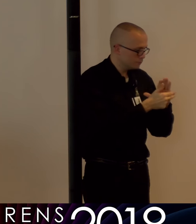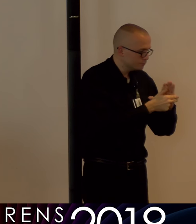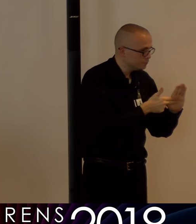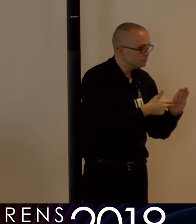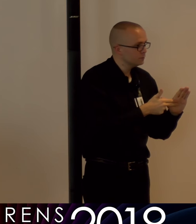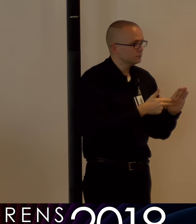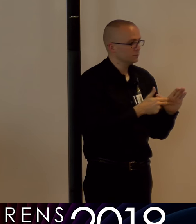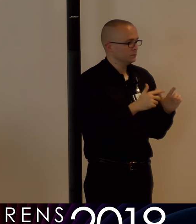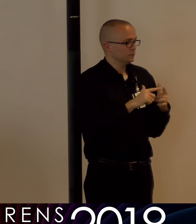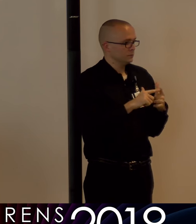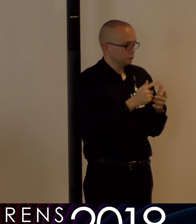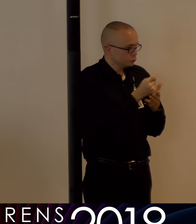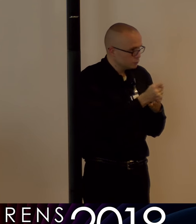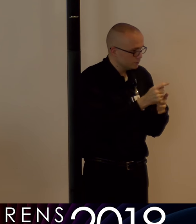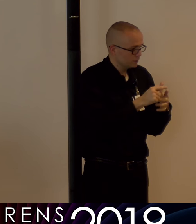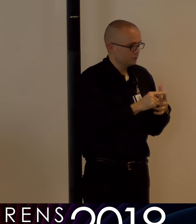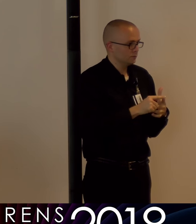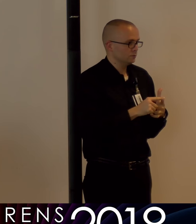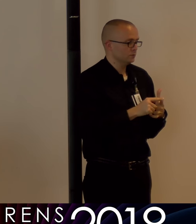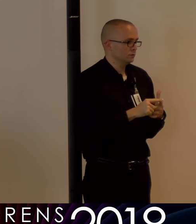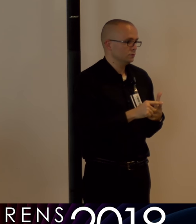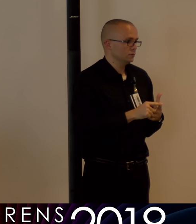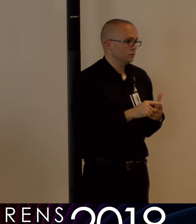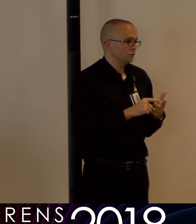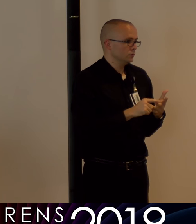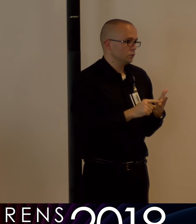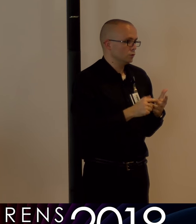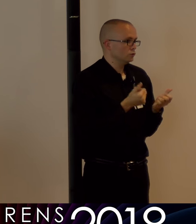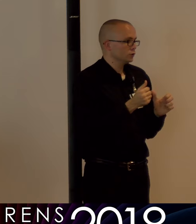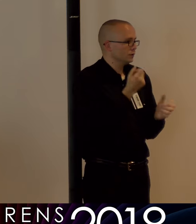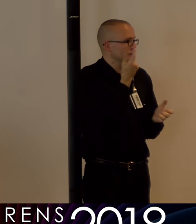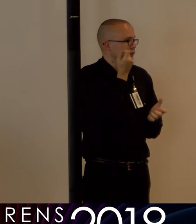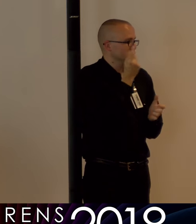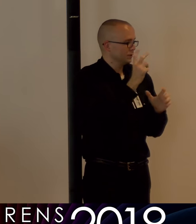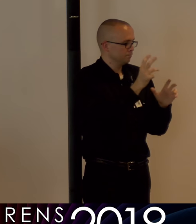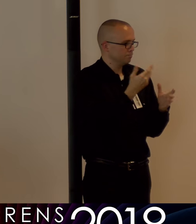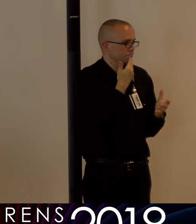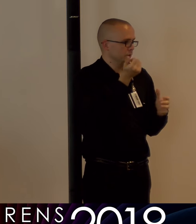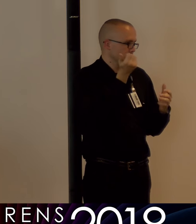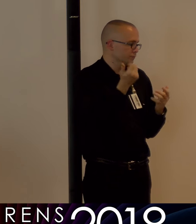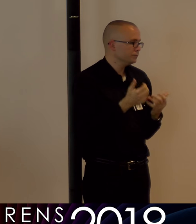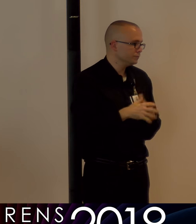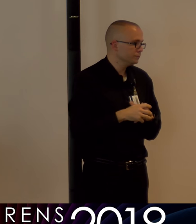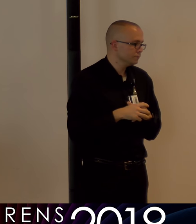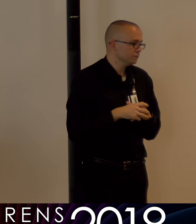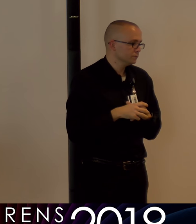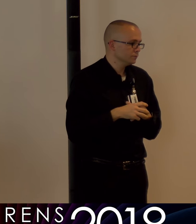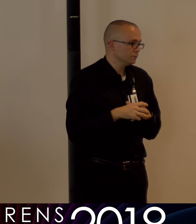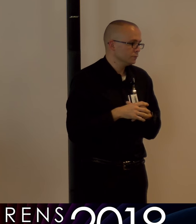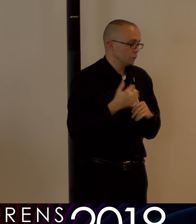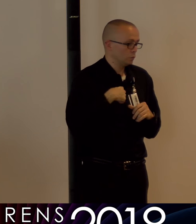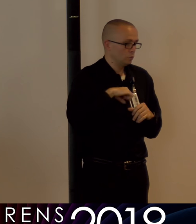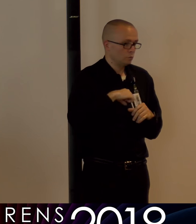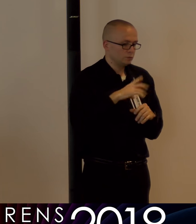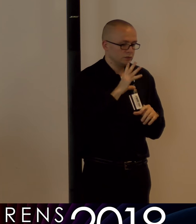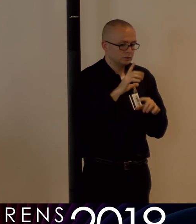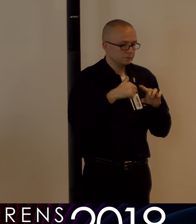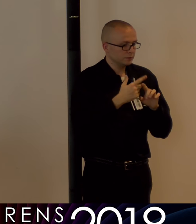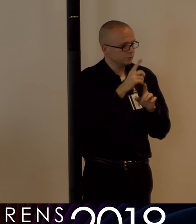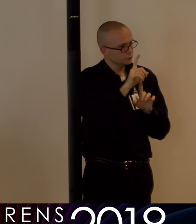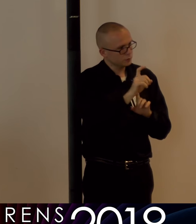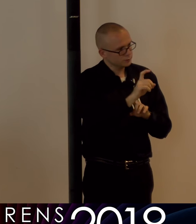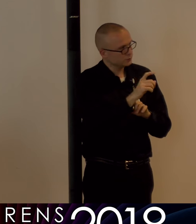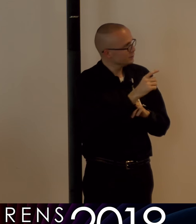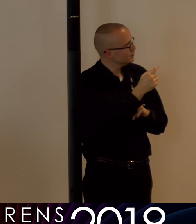syndrome, ways of treating it, and or at least ways of understanding it. we've already talked about this